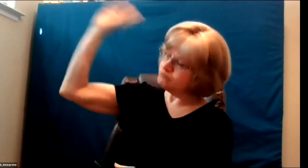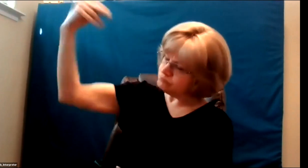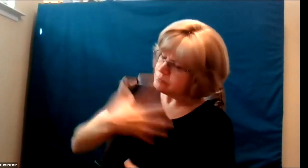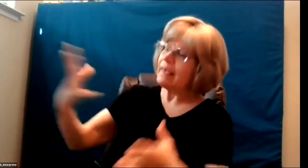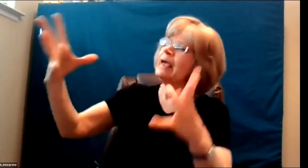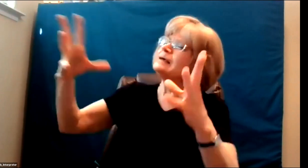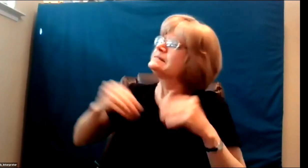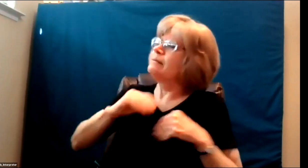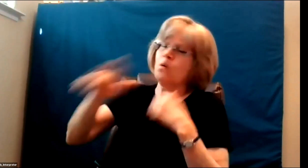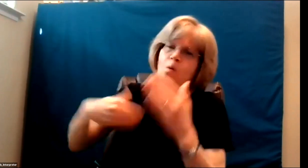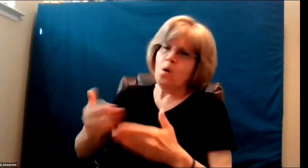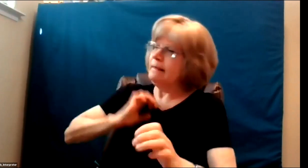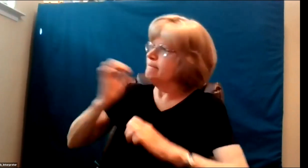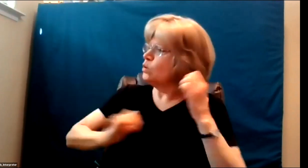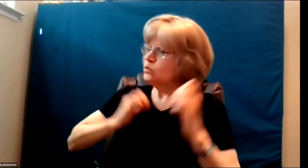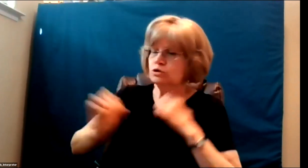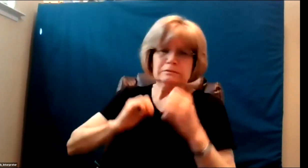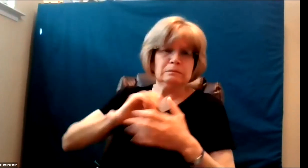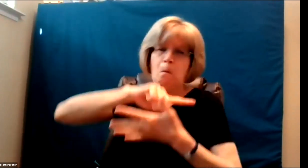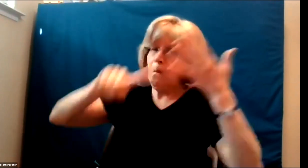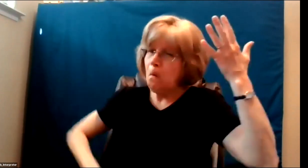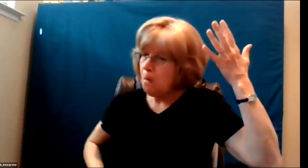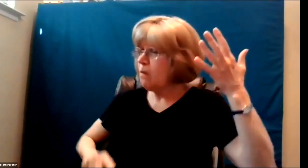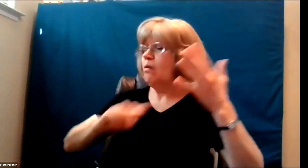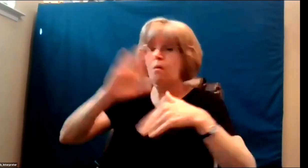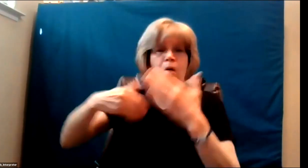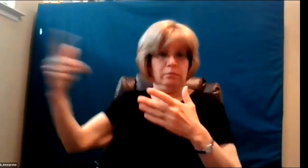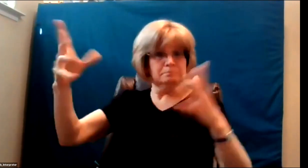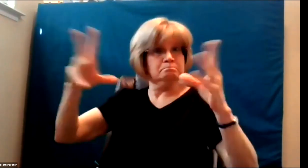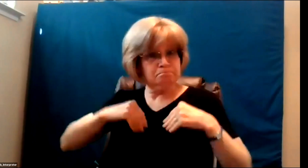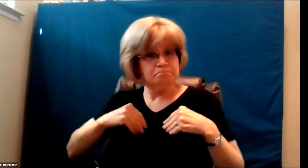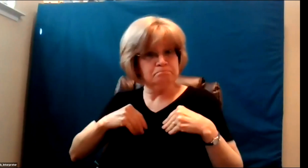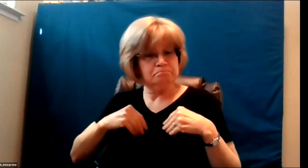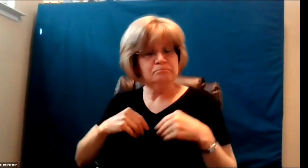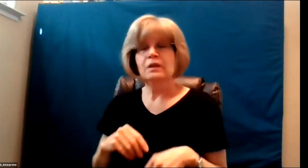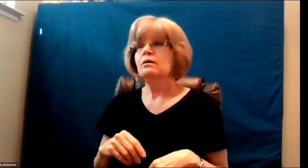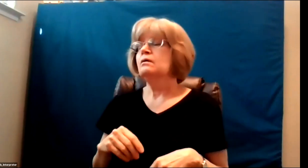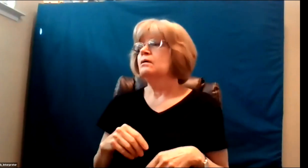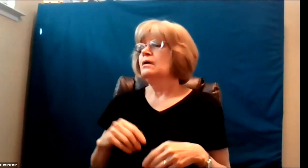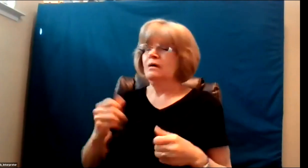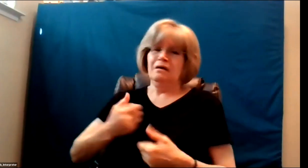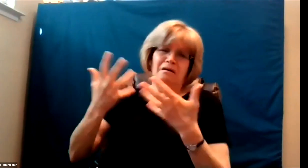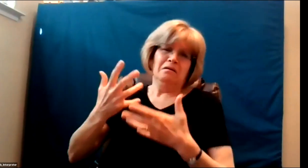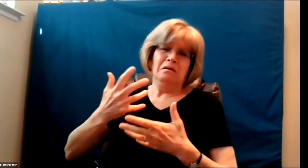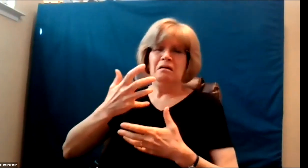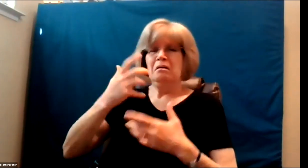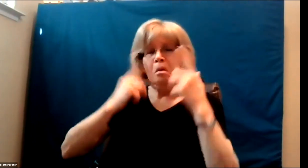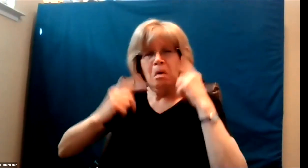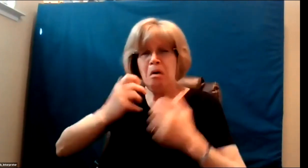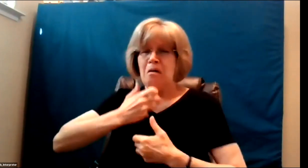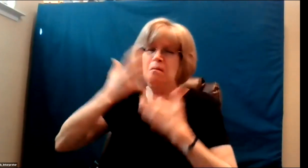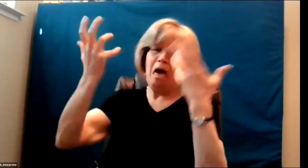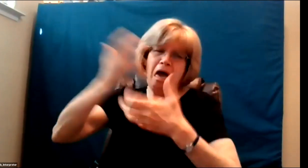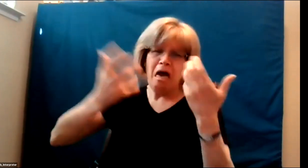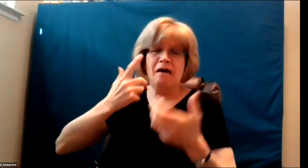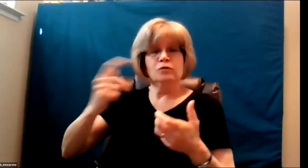of our emotions, no matter what they are. We offer our laments for times of sadness and loss. And